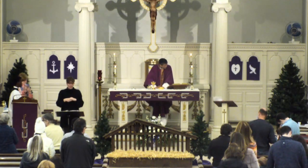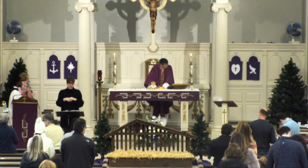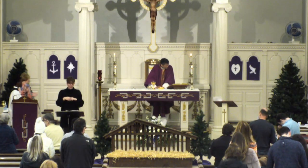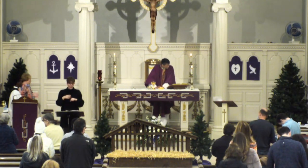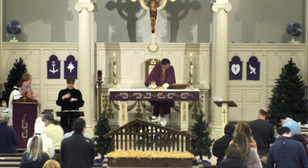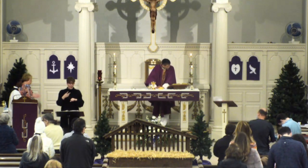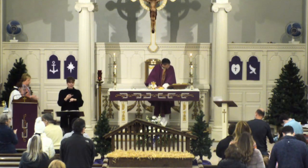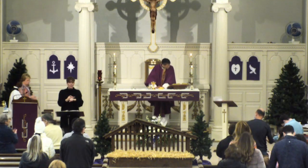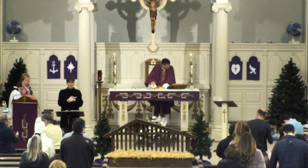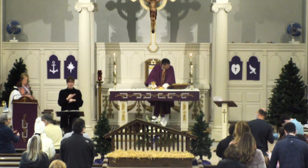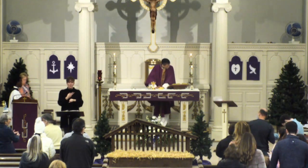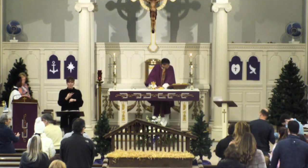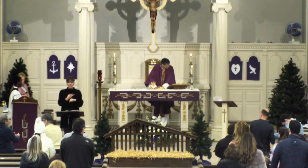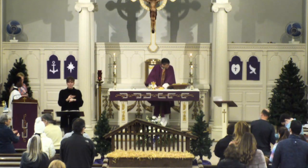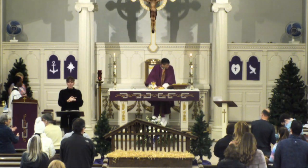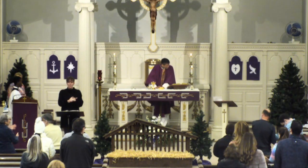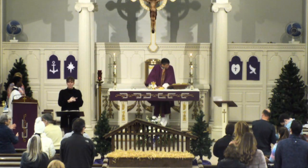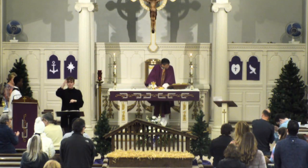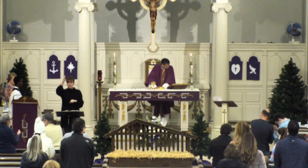miserere